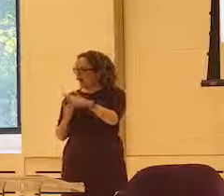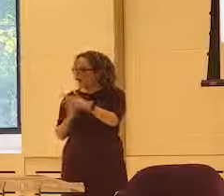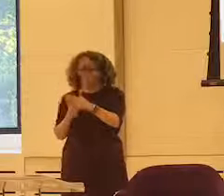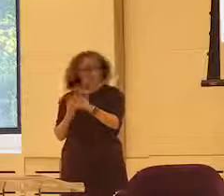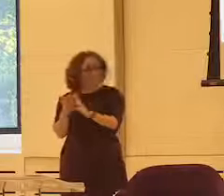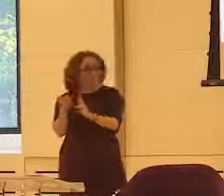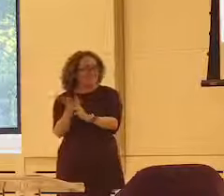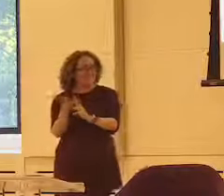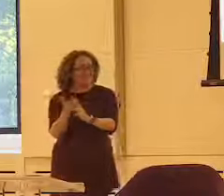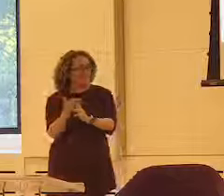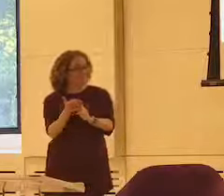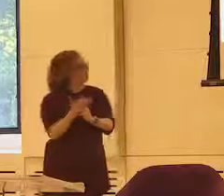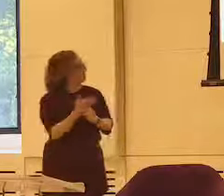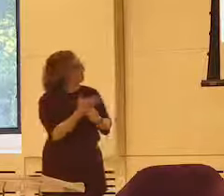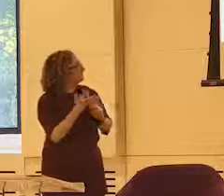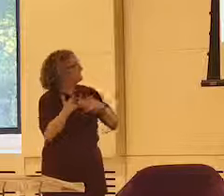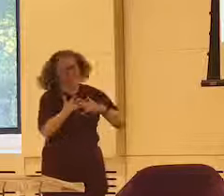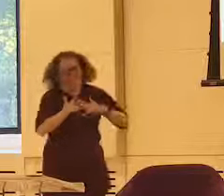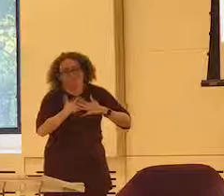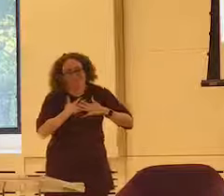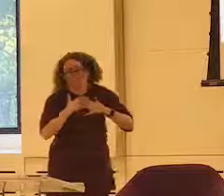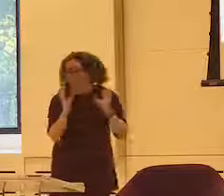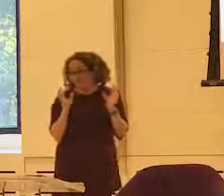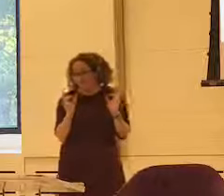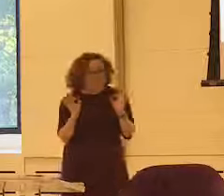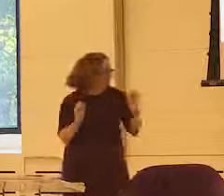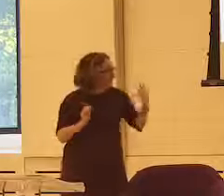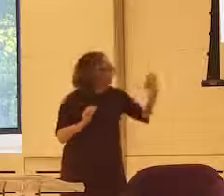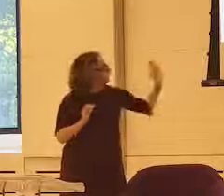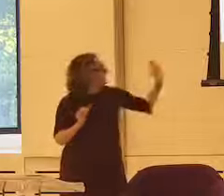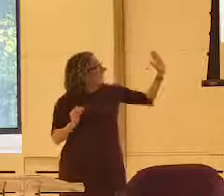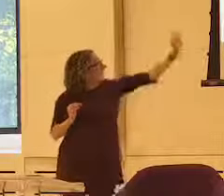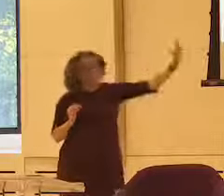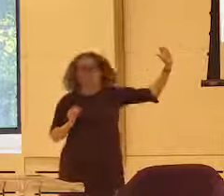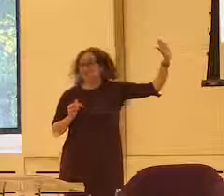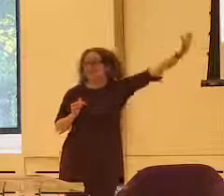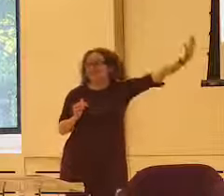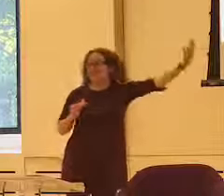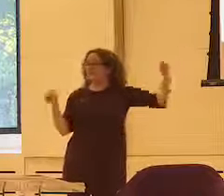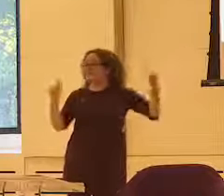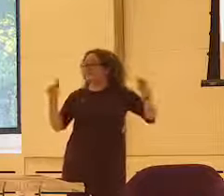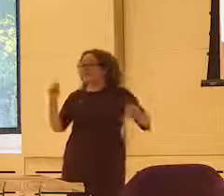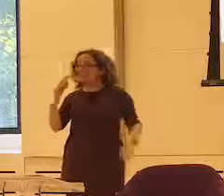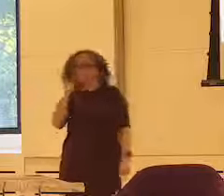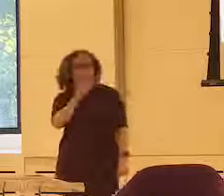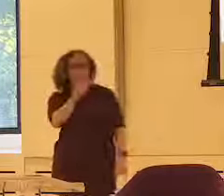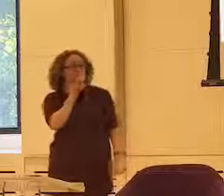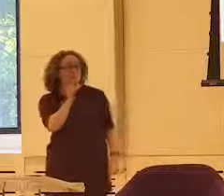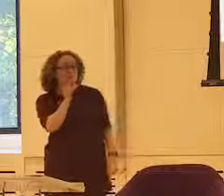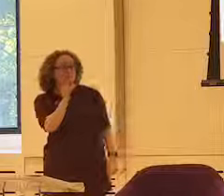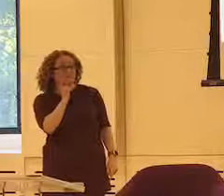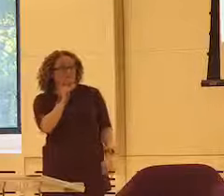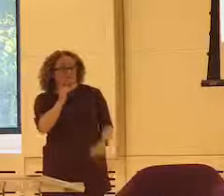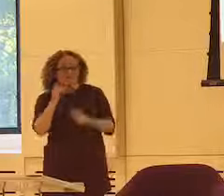So we're talking about barriers to access. This is a perfect example. On that right-hand side is deaf